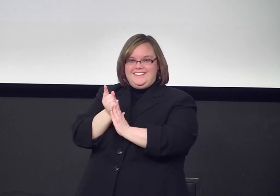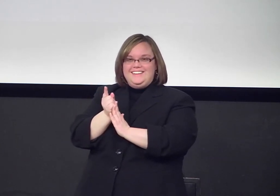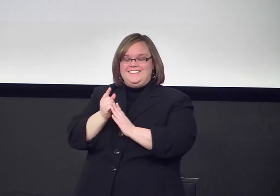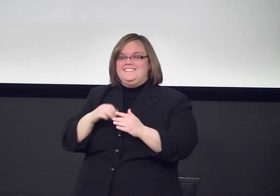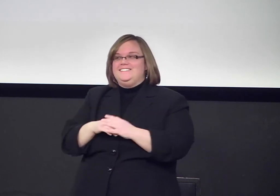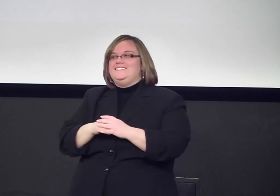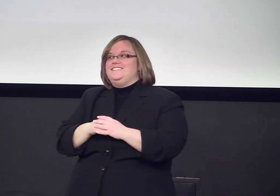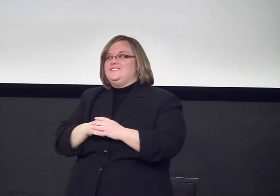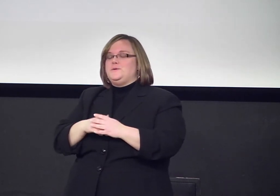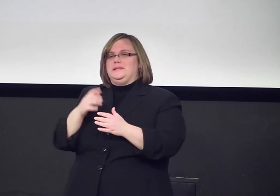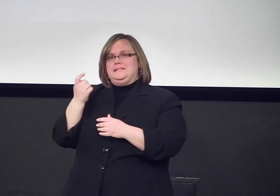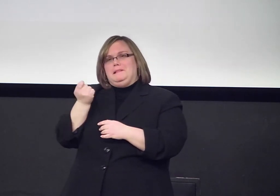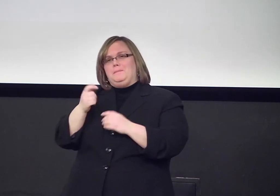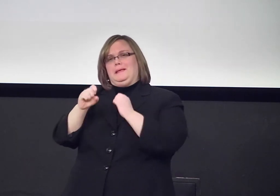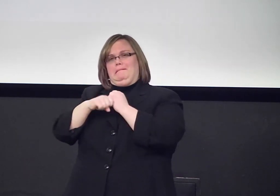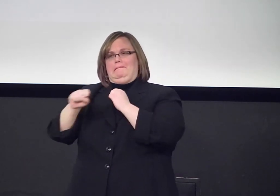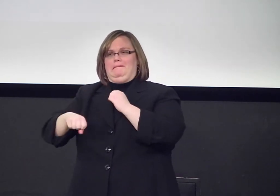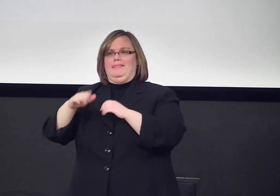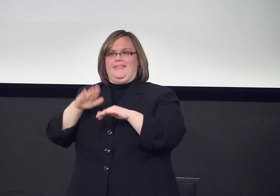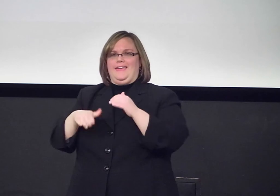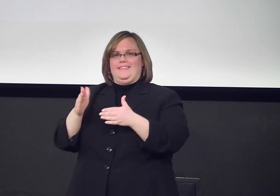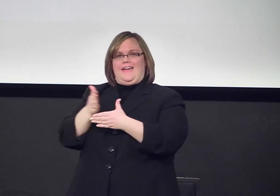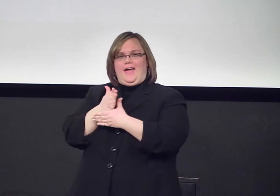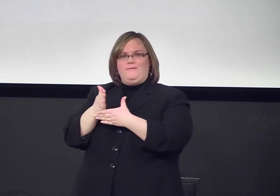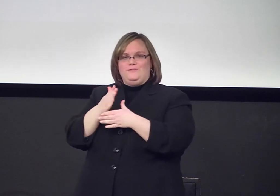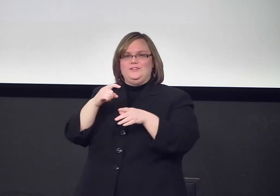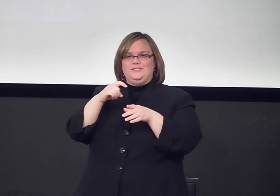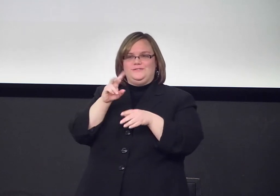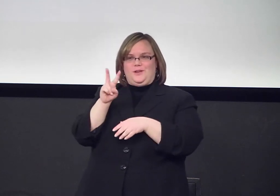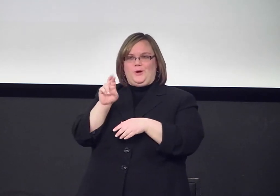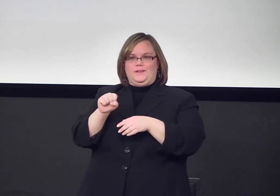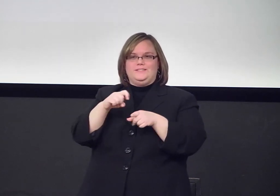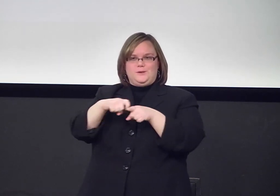from approximately 27 minutes of calls.